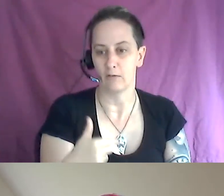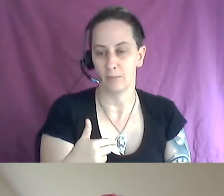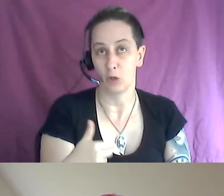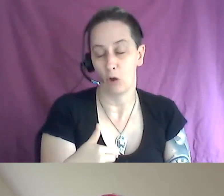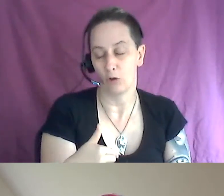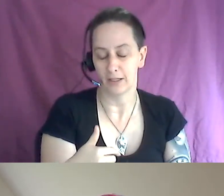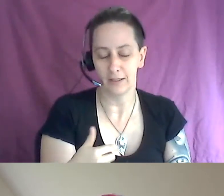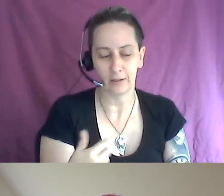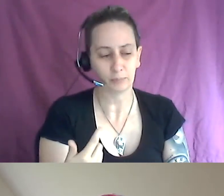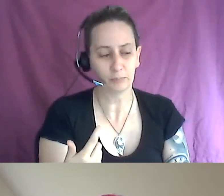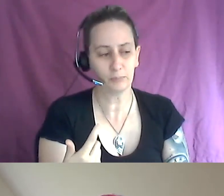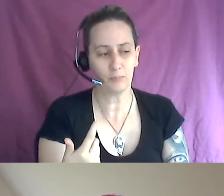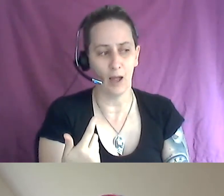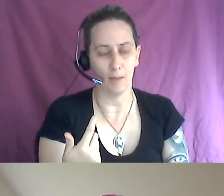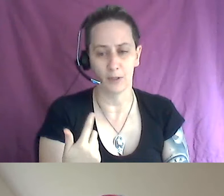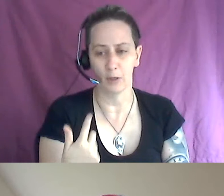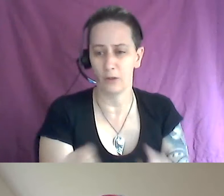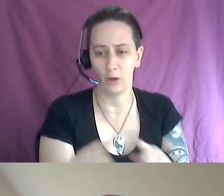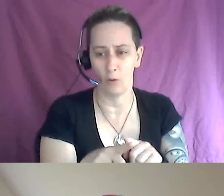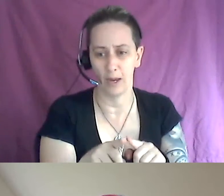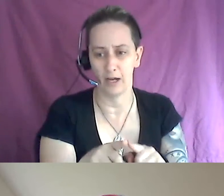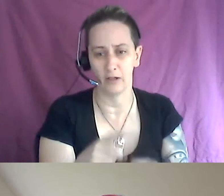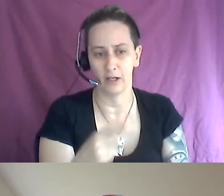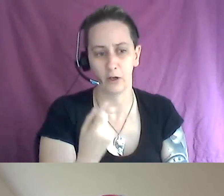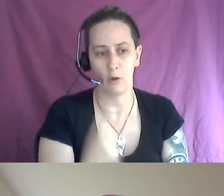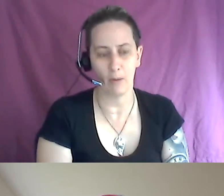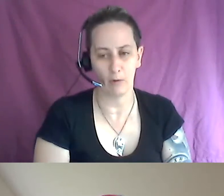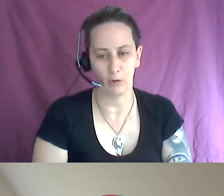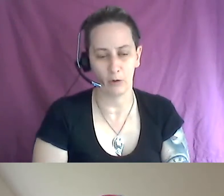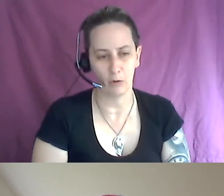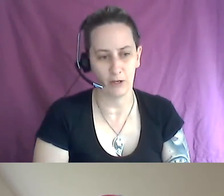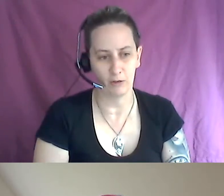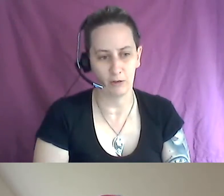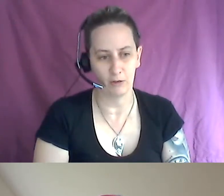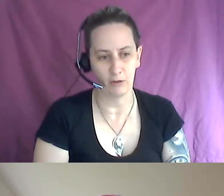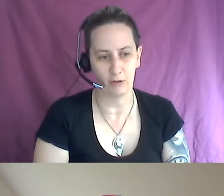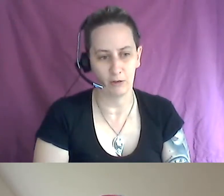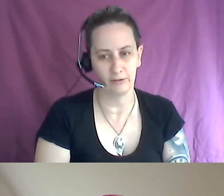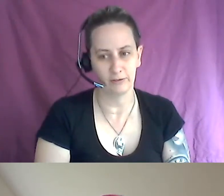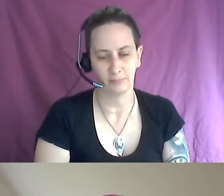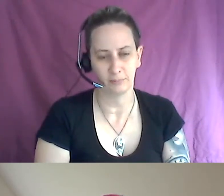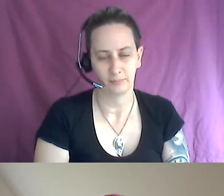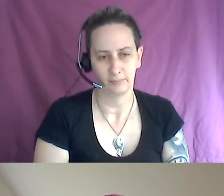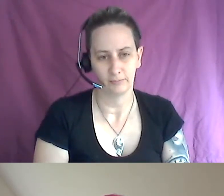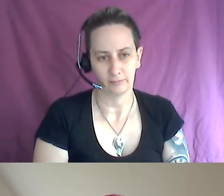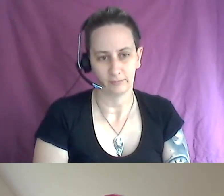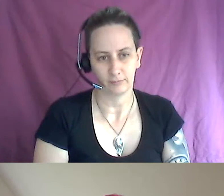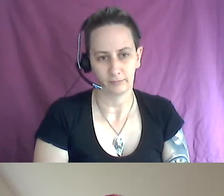correct for the context. So I would go with pairing it. I don't know about what your thoughts are on it, Janine. Yeah, no, I